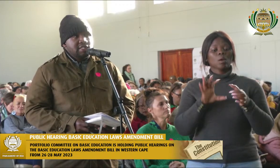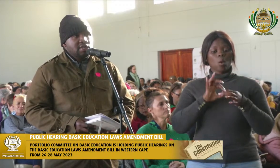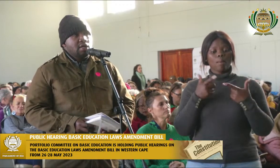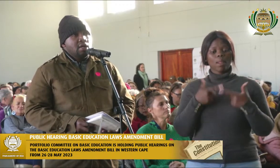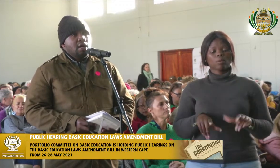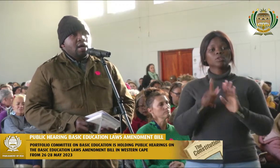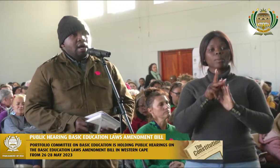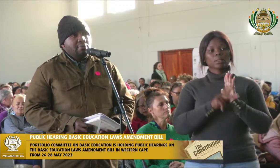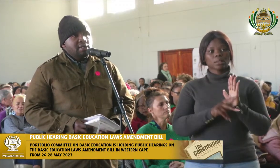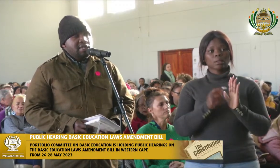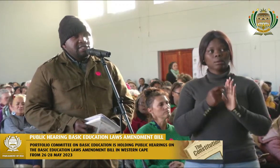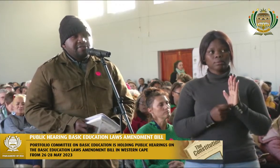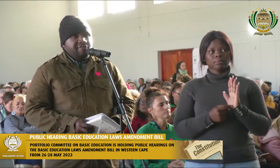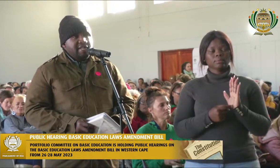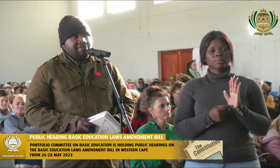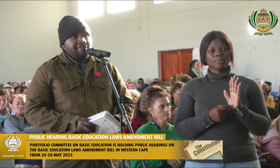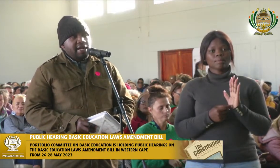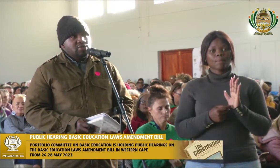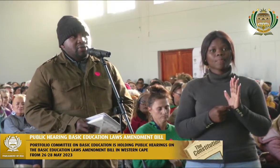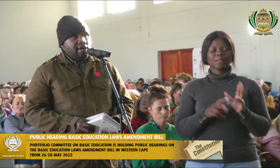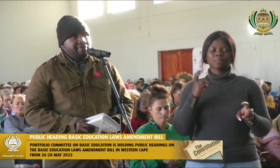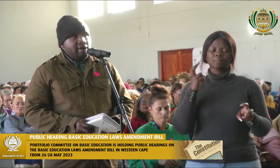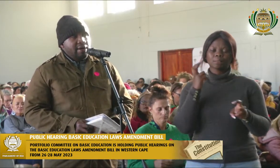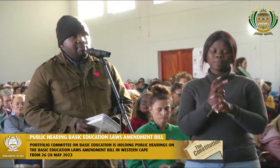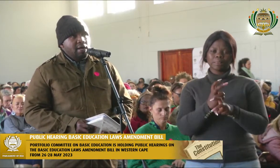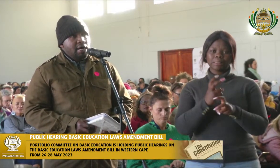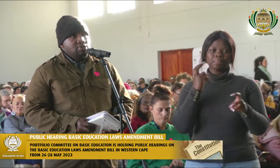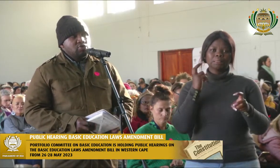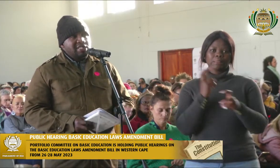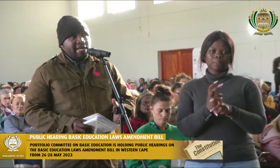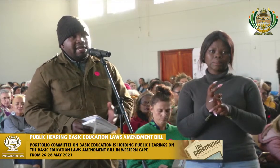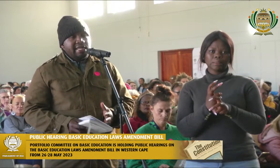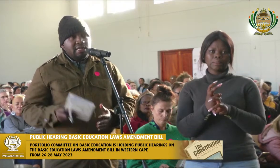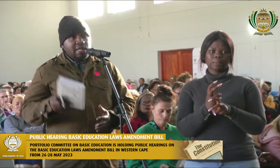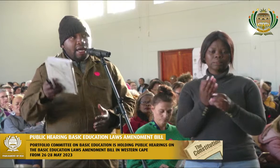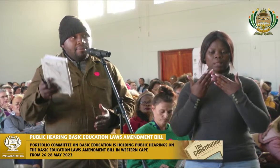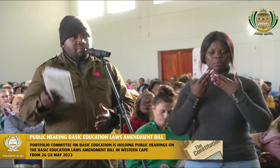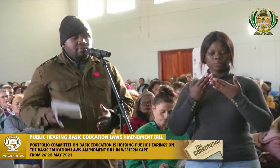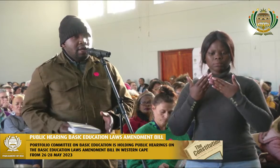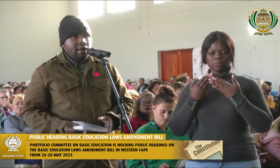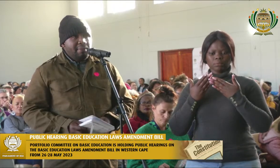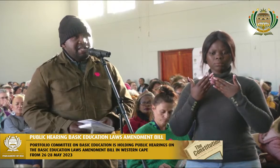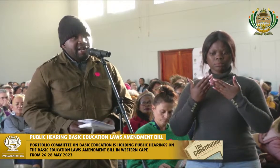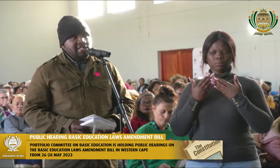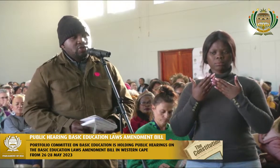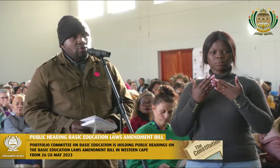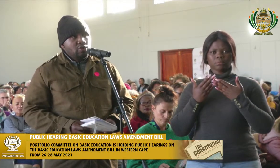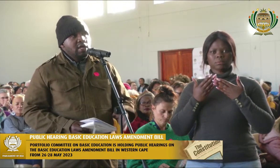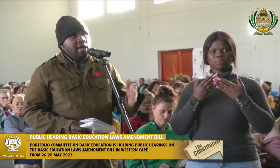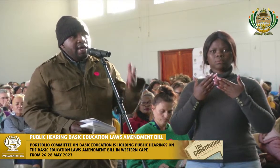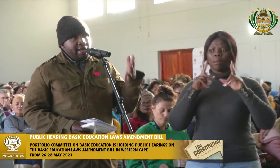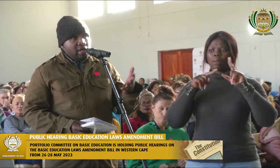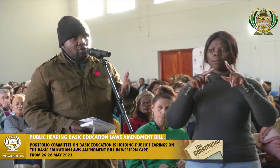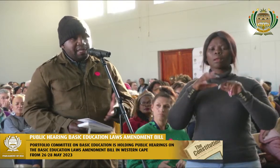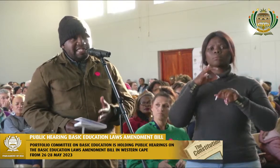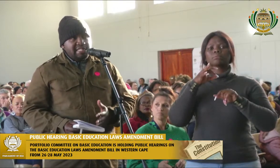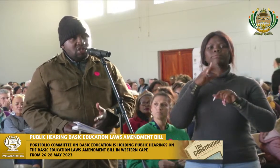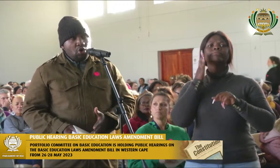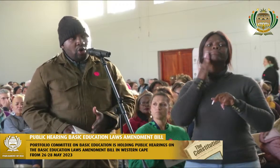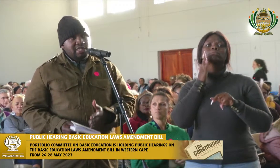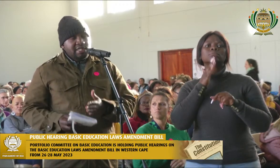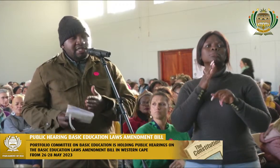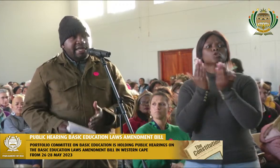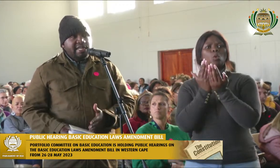language policy. It's very difficult to have to study in multiracial schools, and then you've